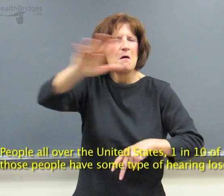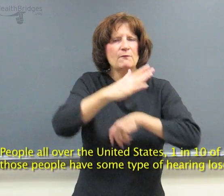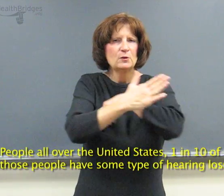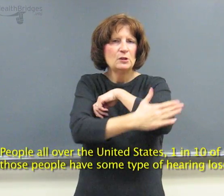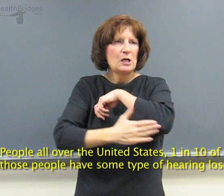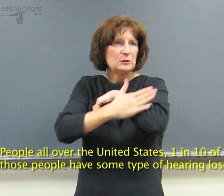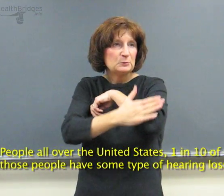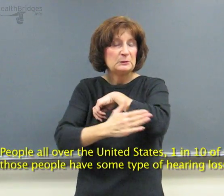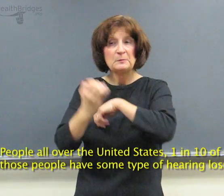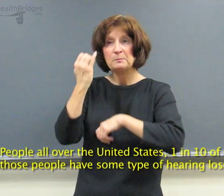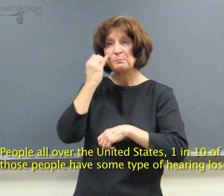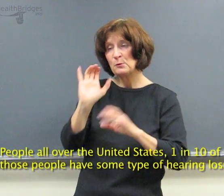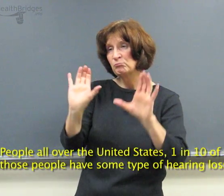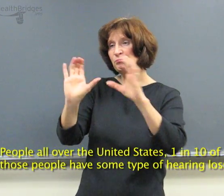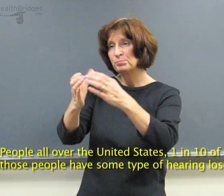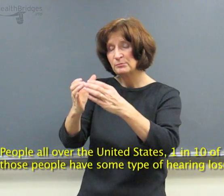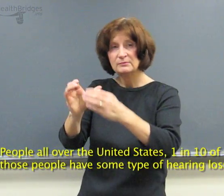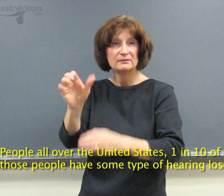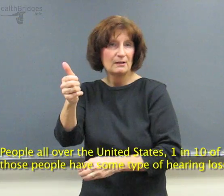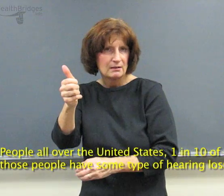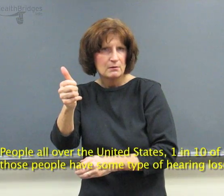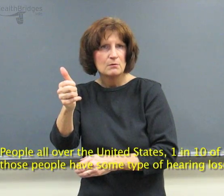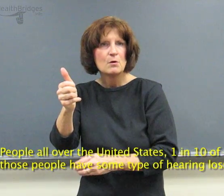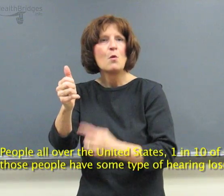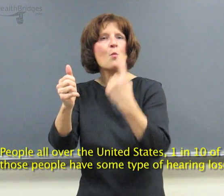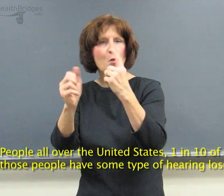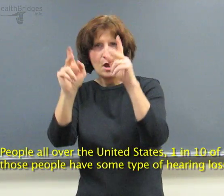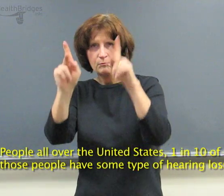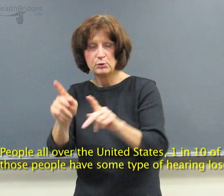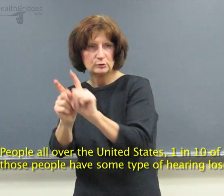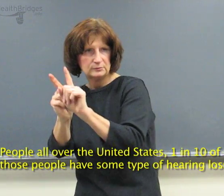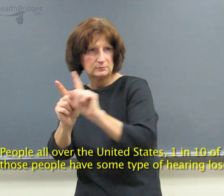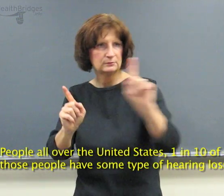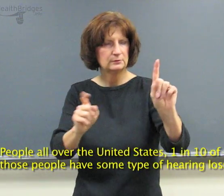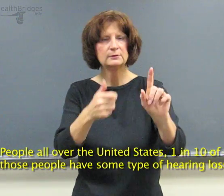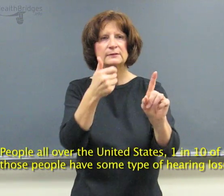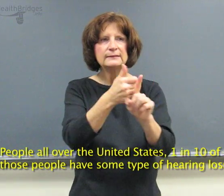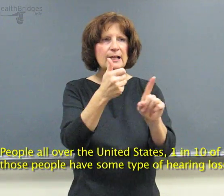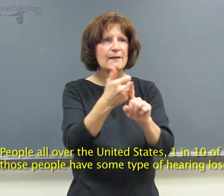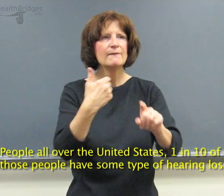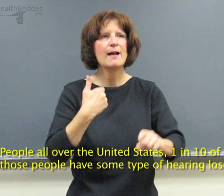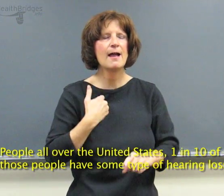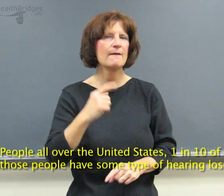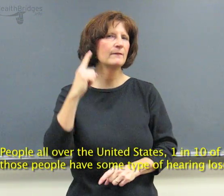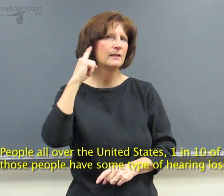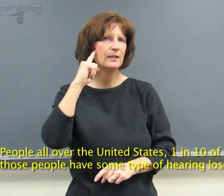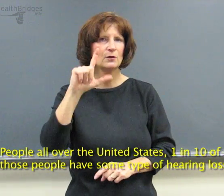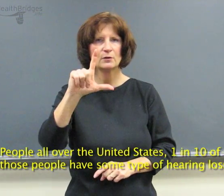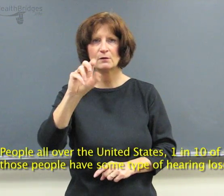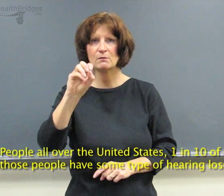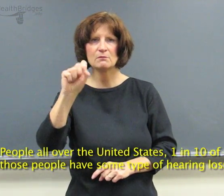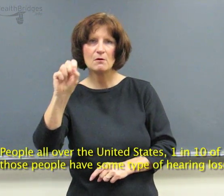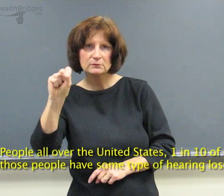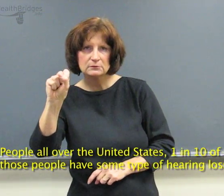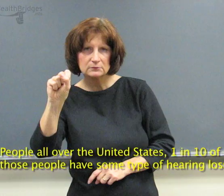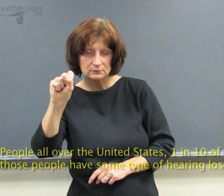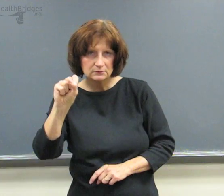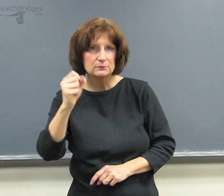People all over the United States, 1 in 10 of those people, have some type of hearing loss.